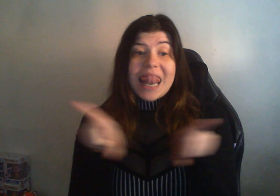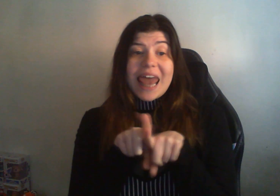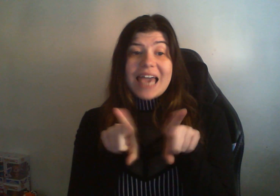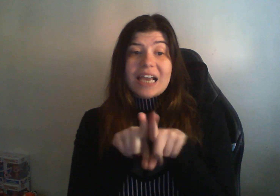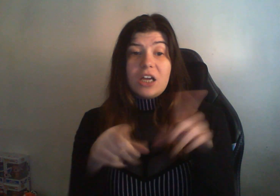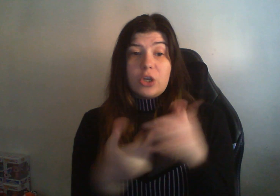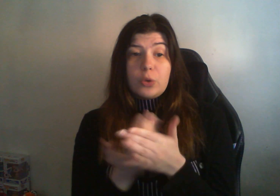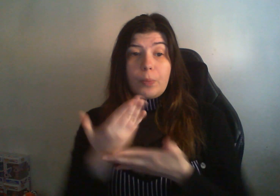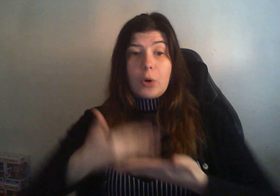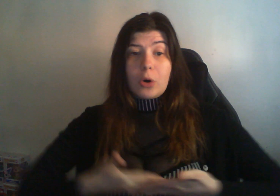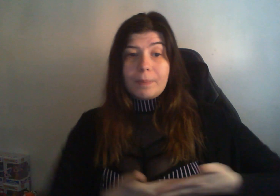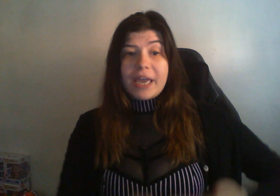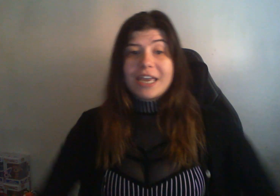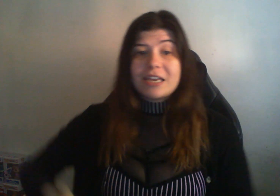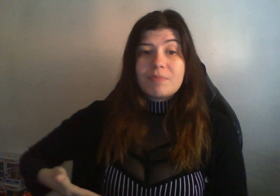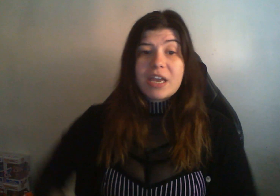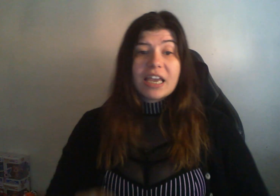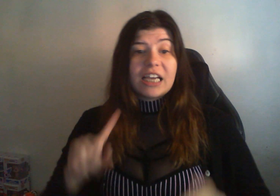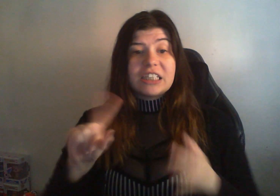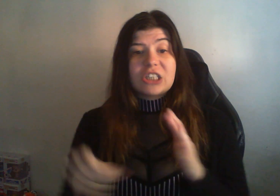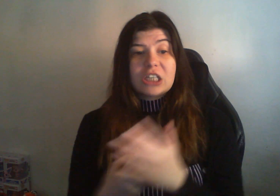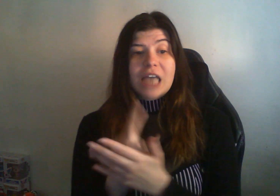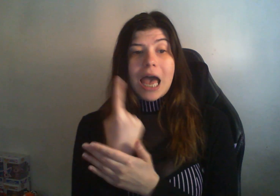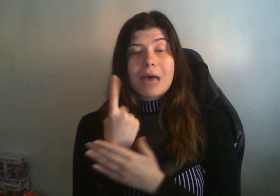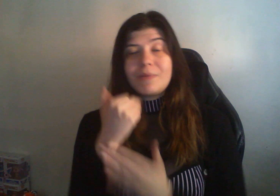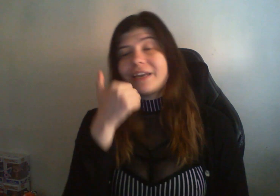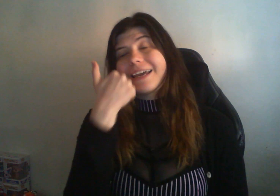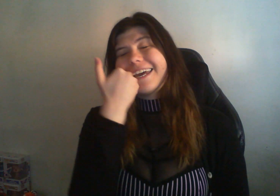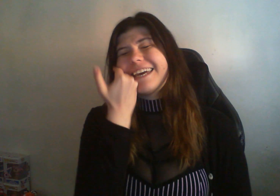Find a newborn baby, it just happens every